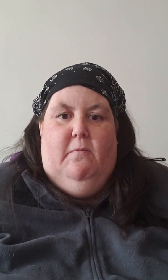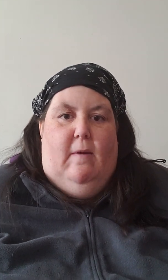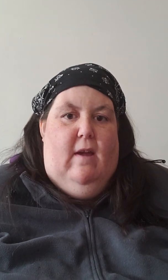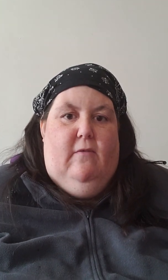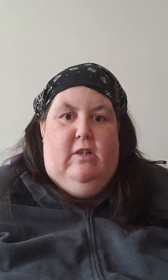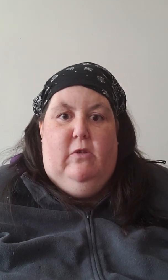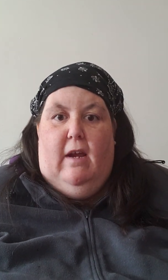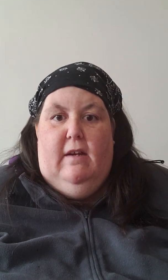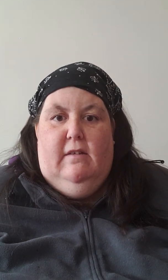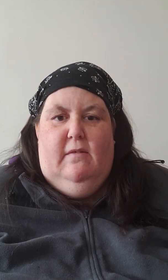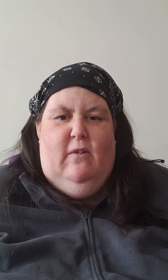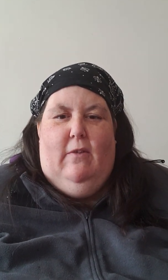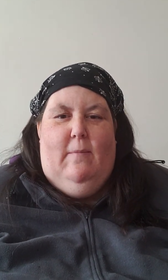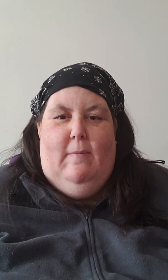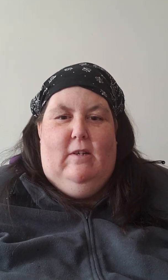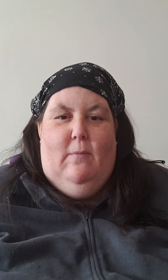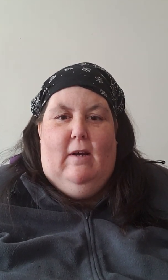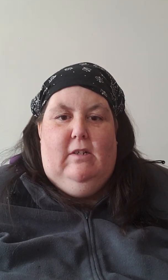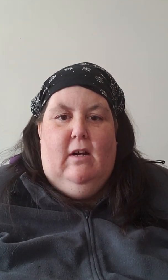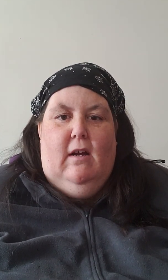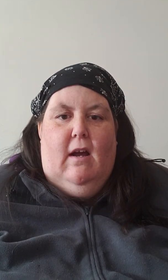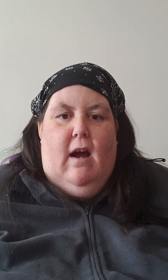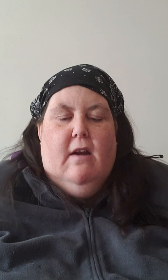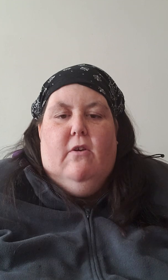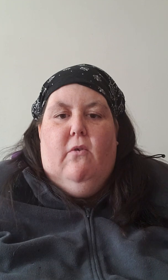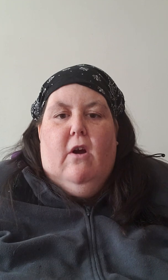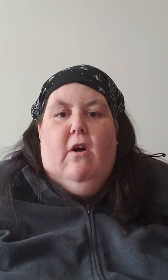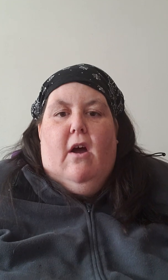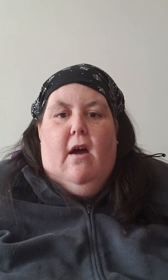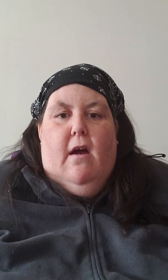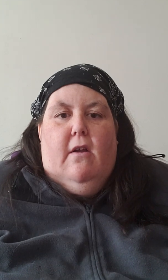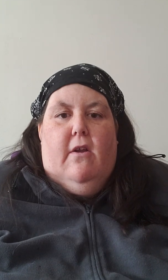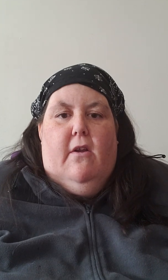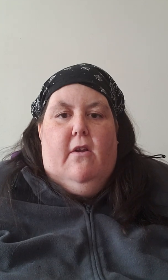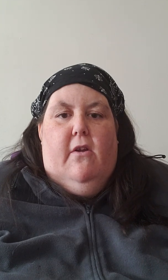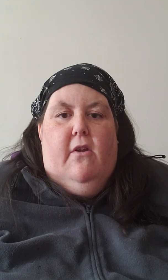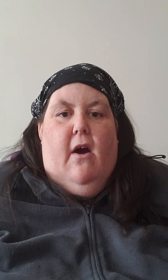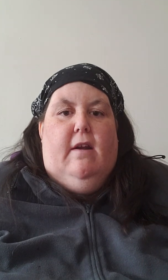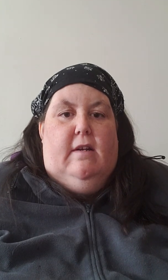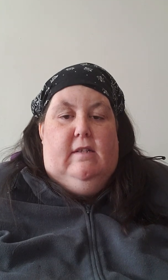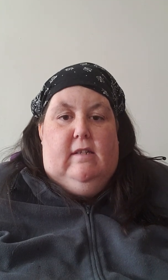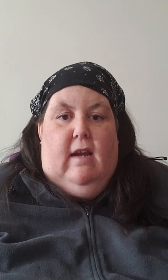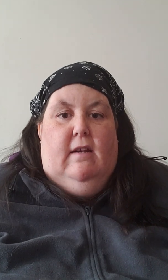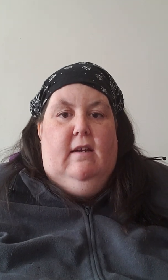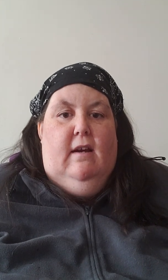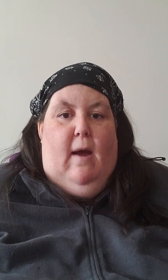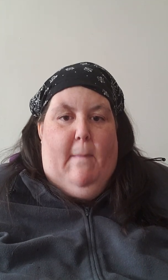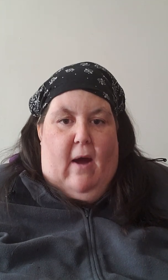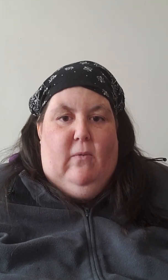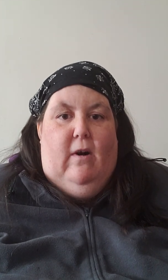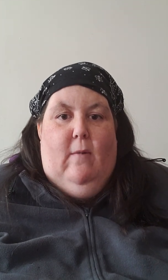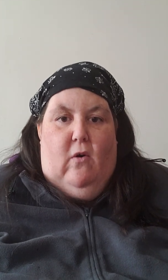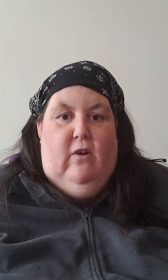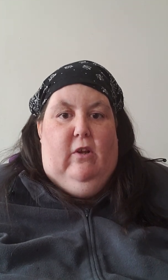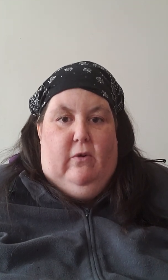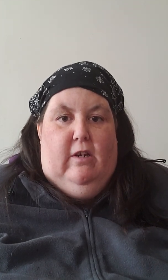maybe every 2 days. No, that may be too much. I don't know. Not an insane amount where I'm overloading you